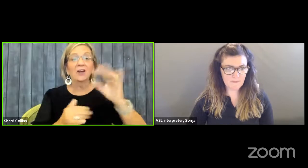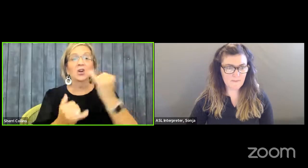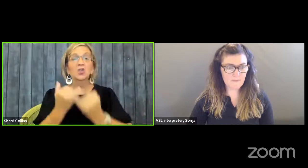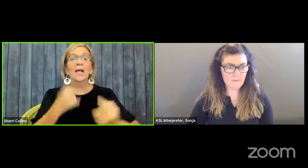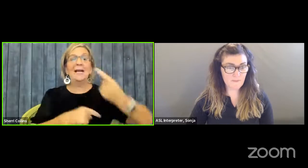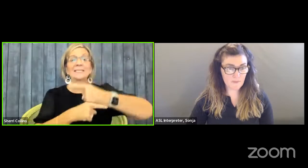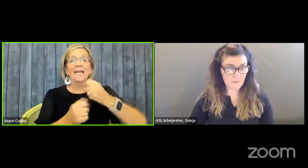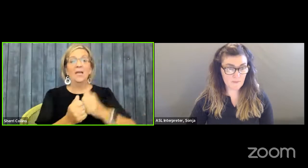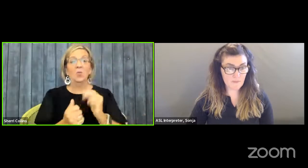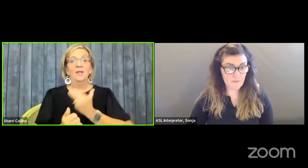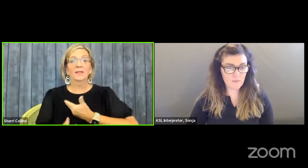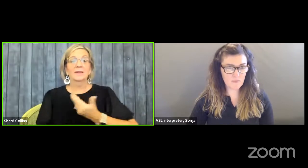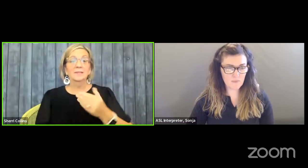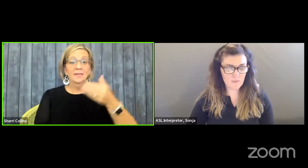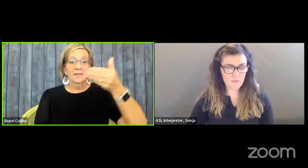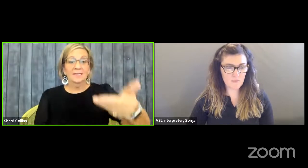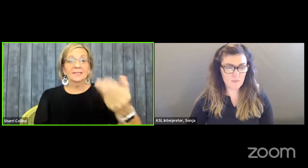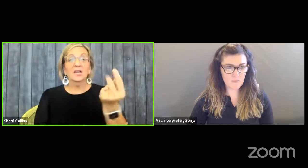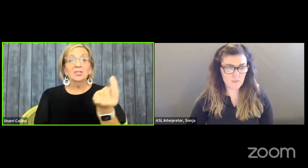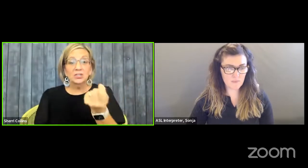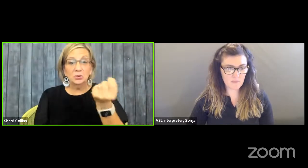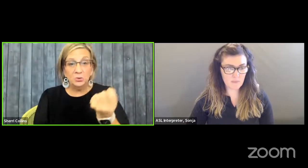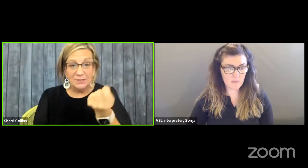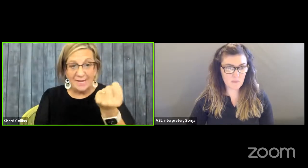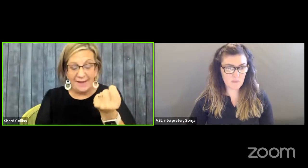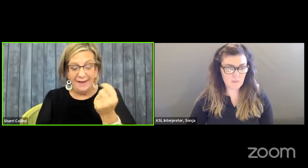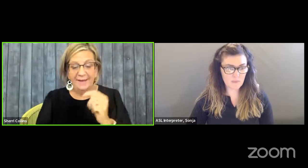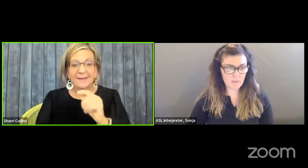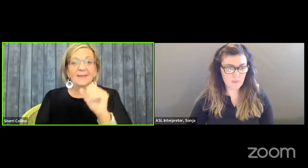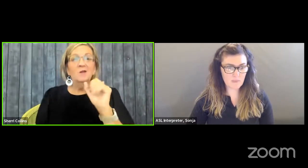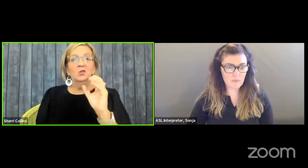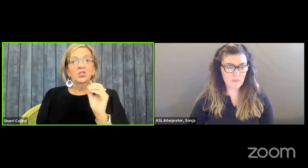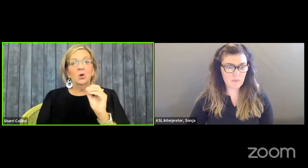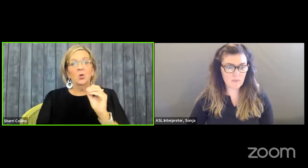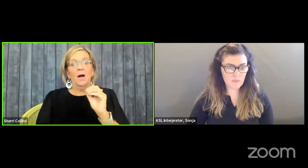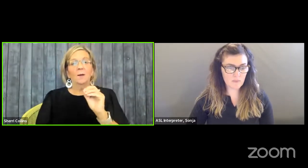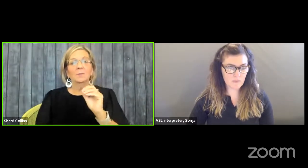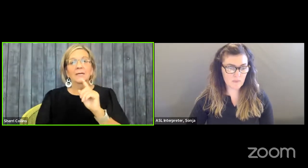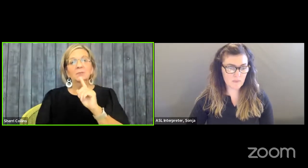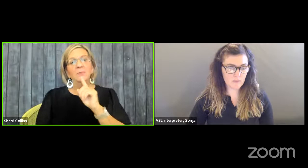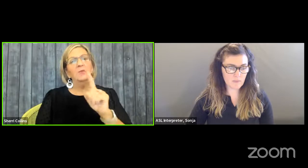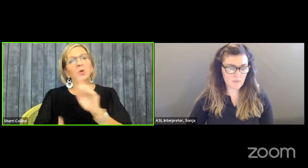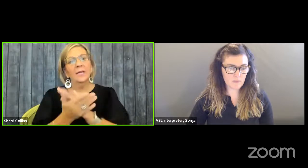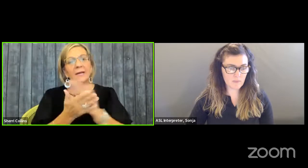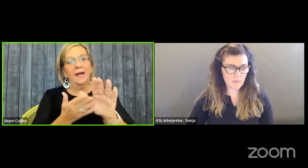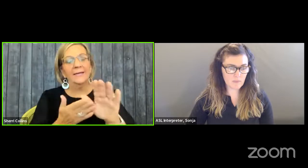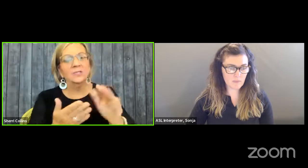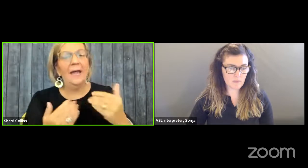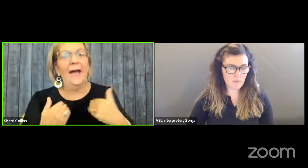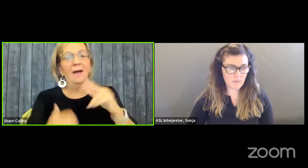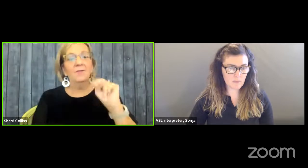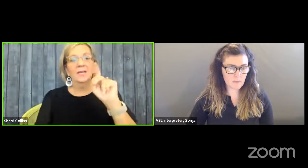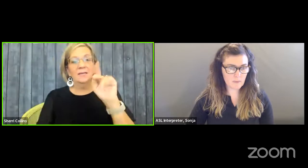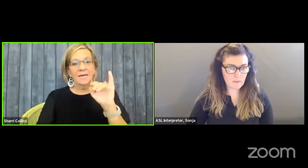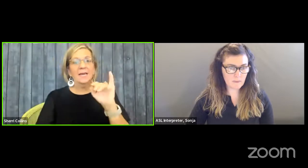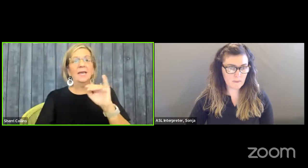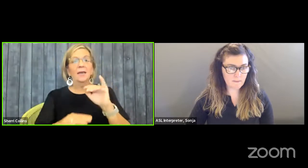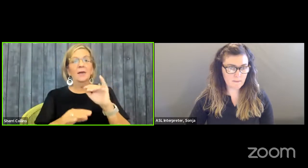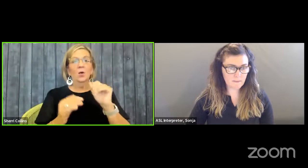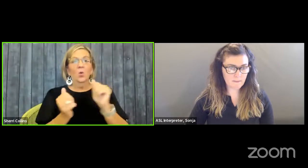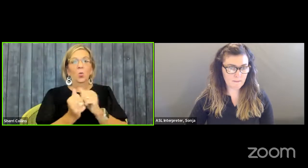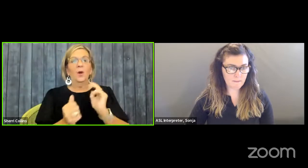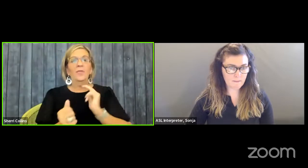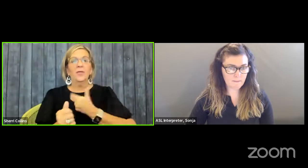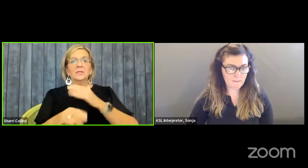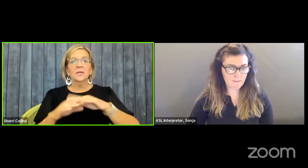life, and her last day with it is on Tuesday. So it's been really nice to have